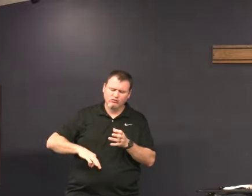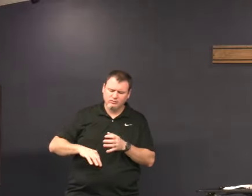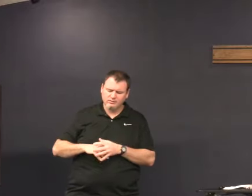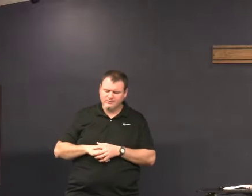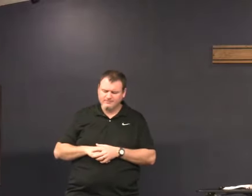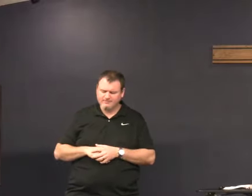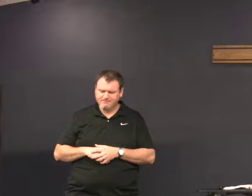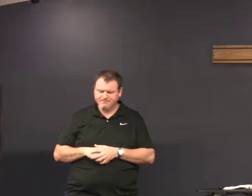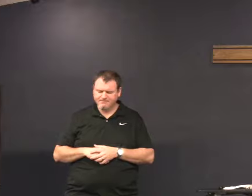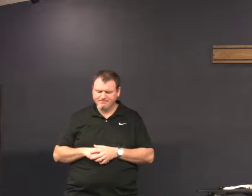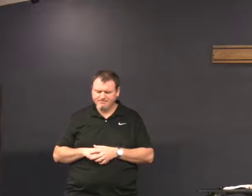worthy.